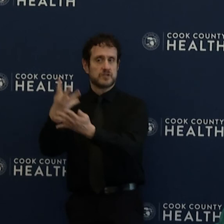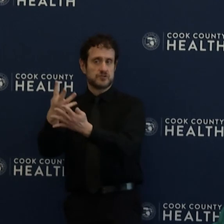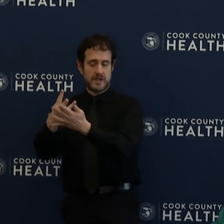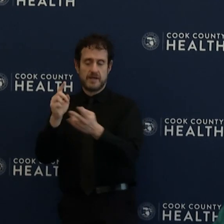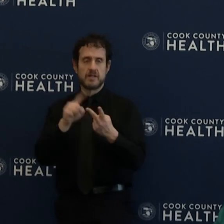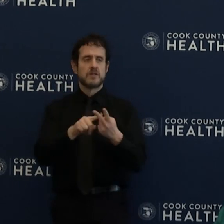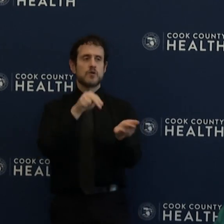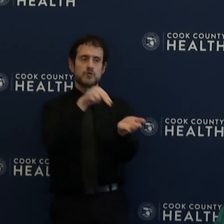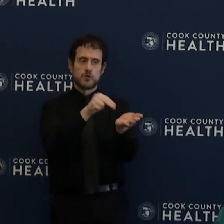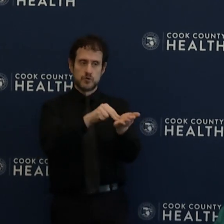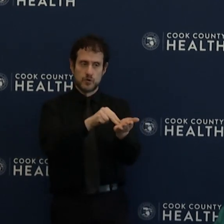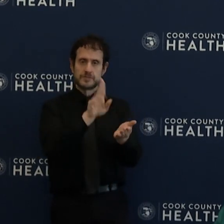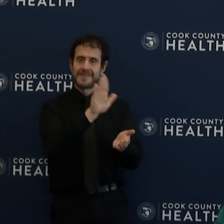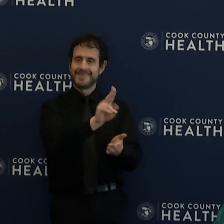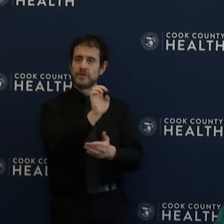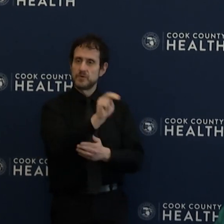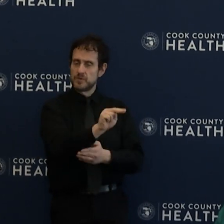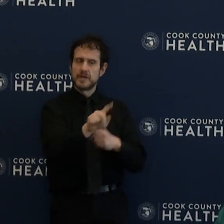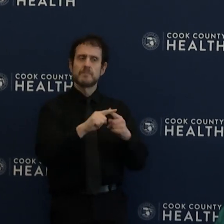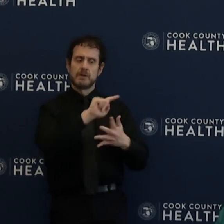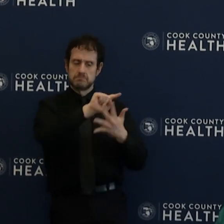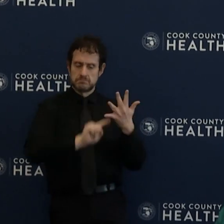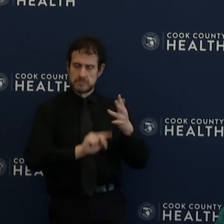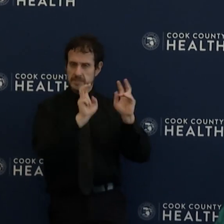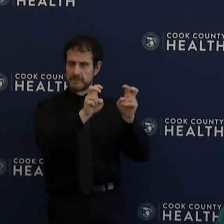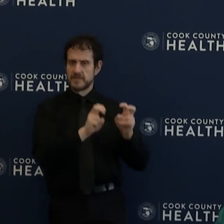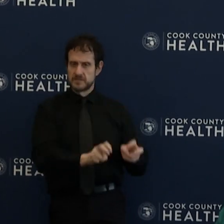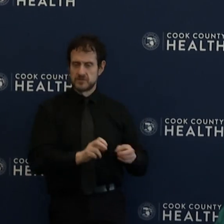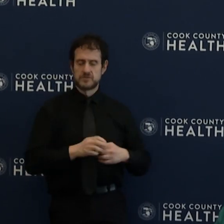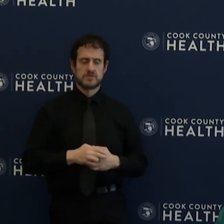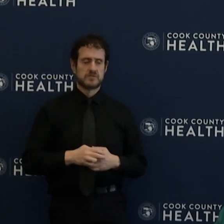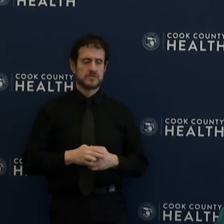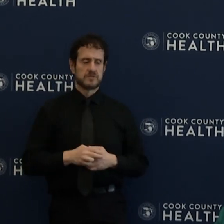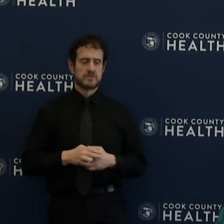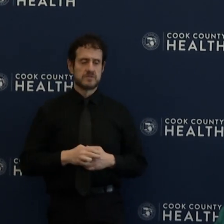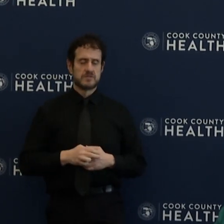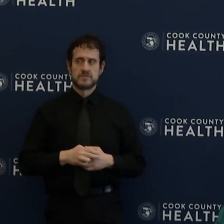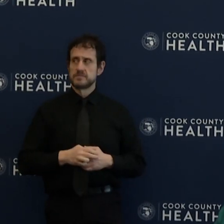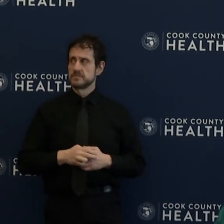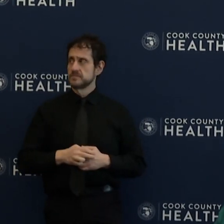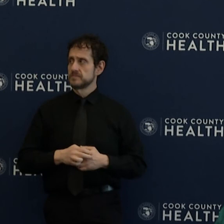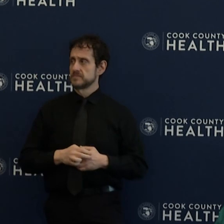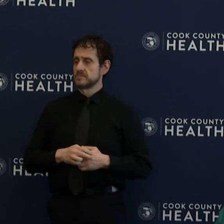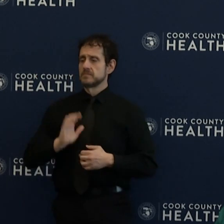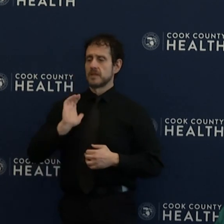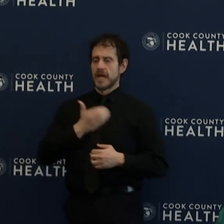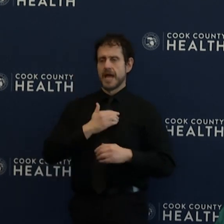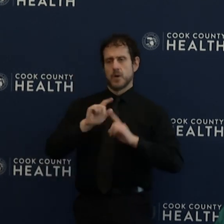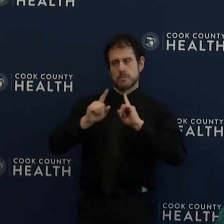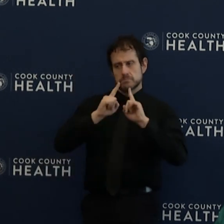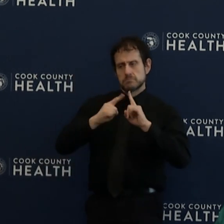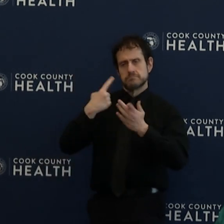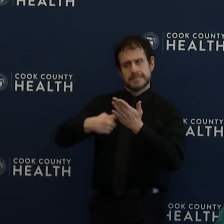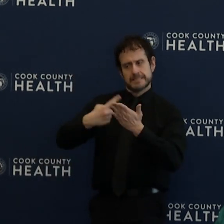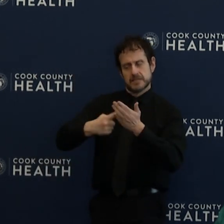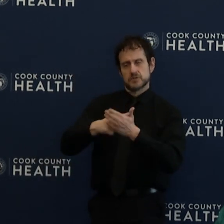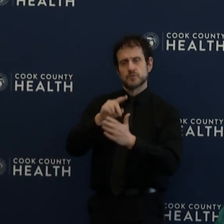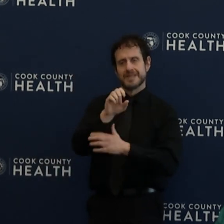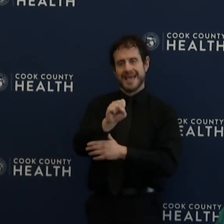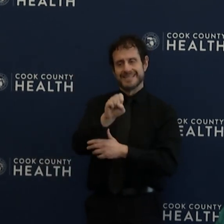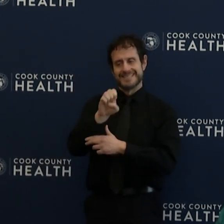nurses regarding some of these issues, and our conversations with SEIU are